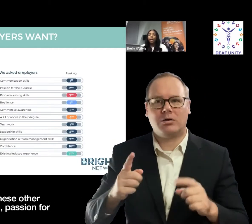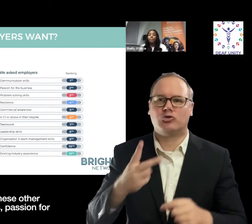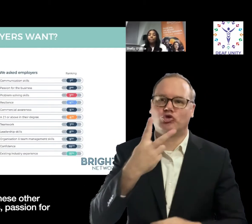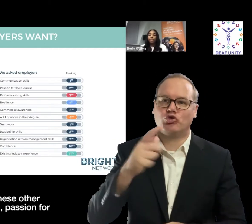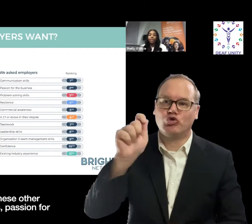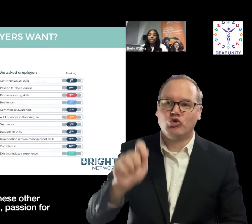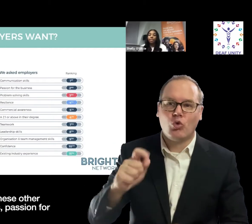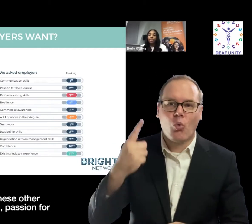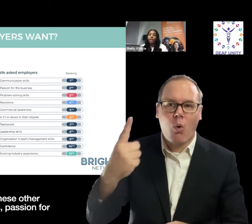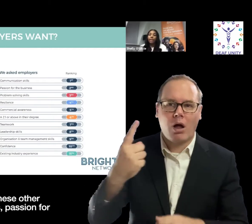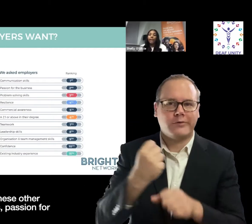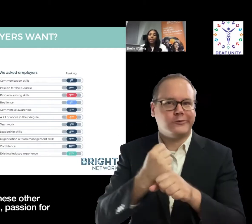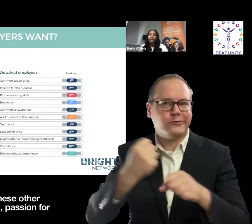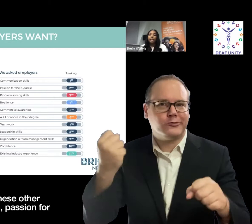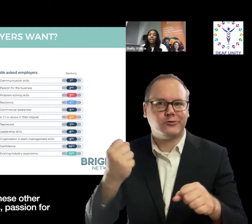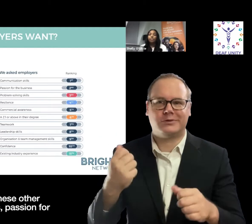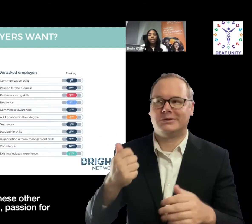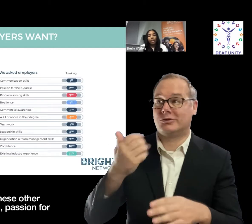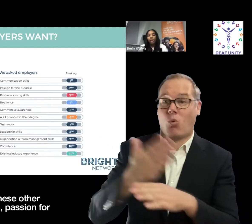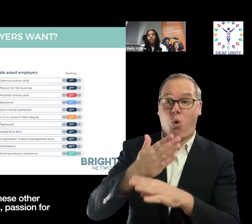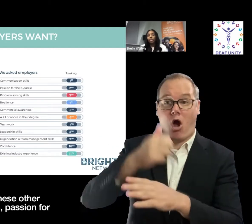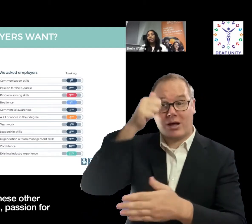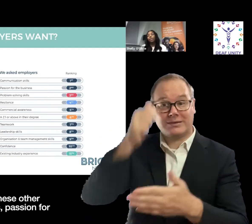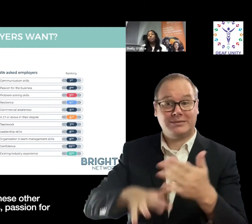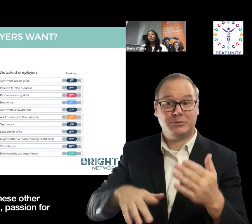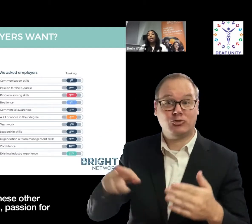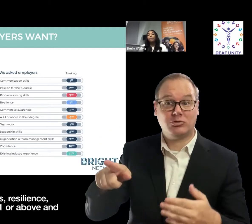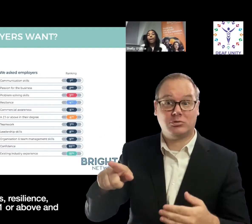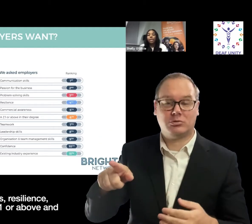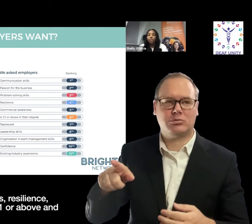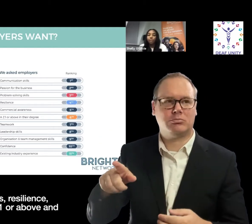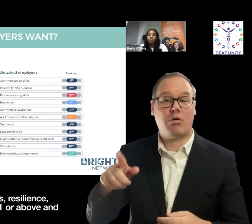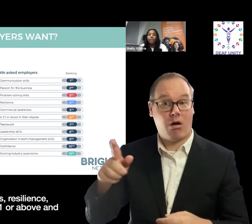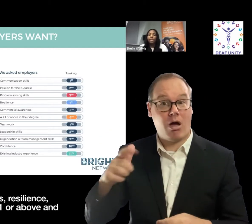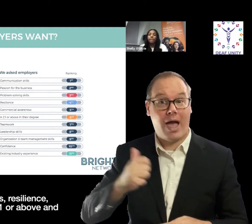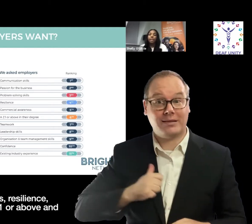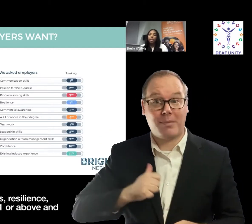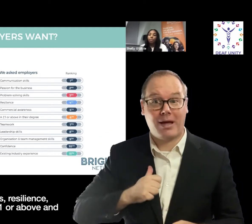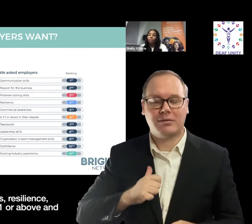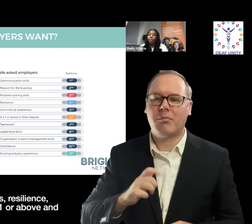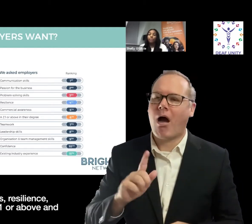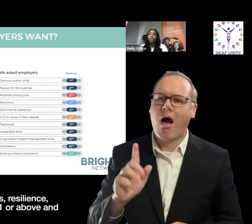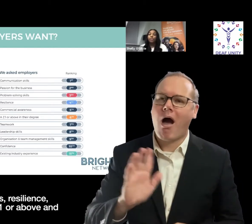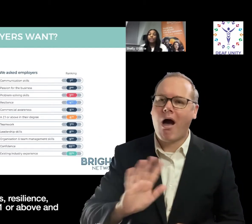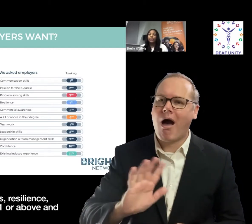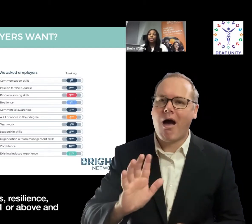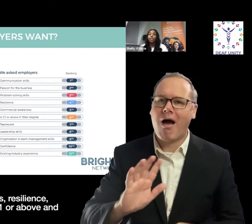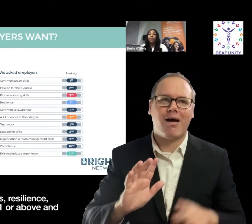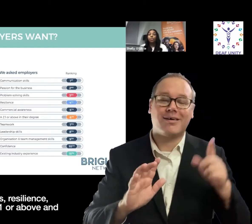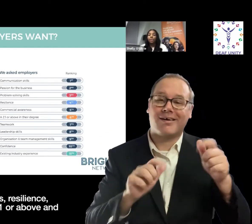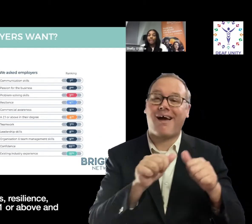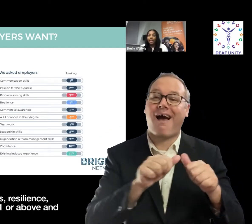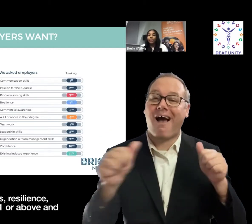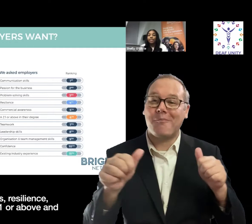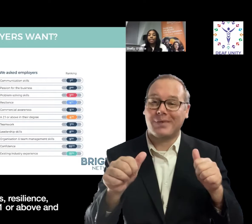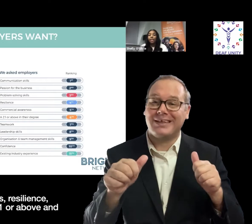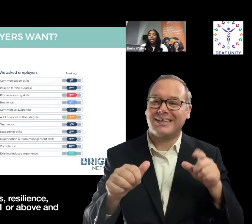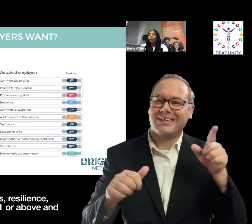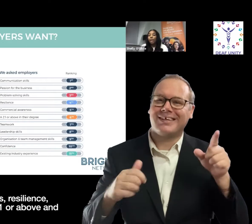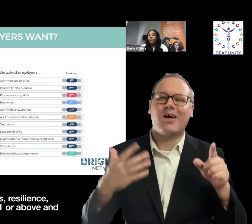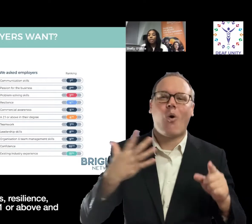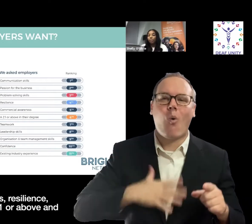all these other key areas like communication skills, passion for the business, problem-solving skills,